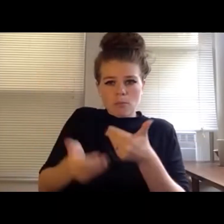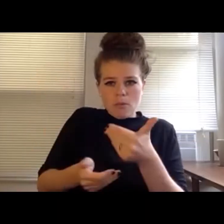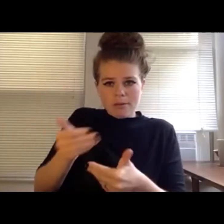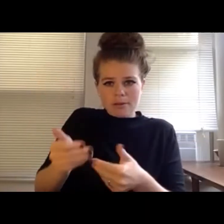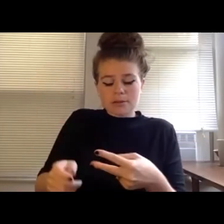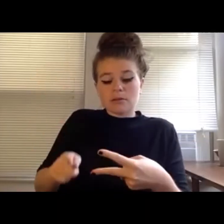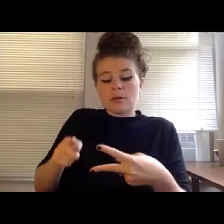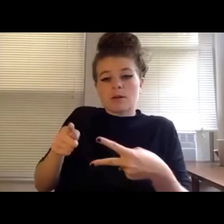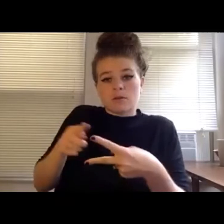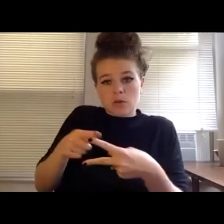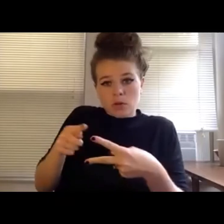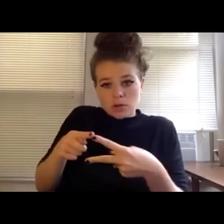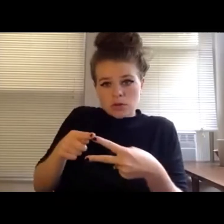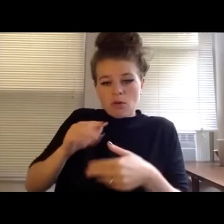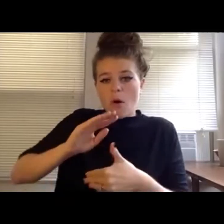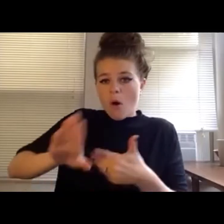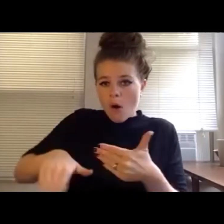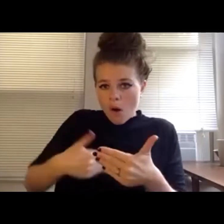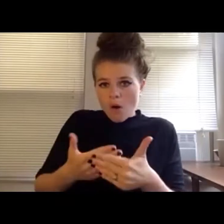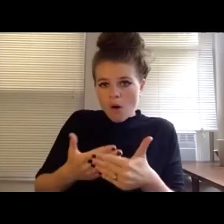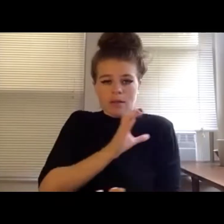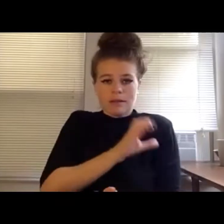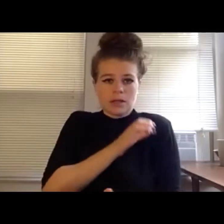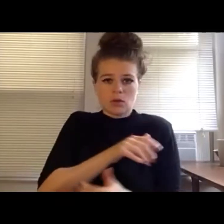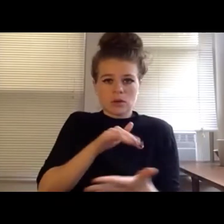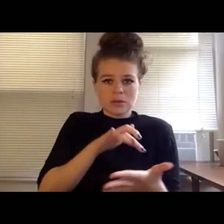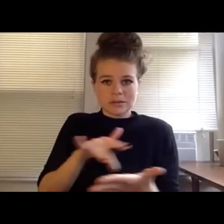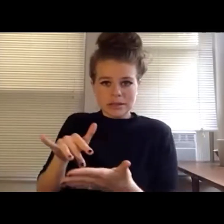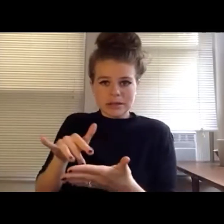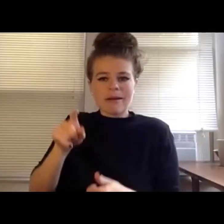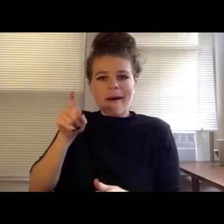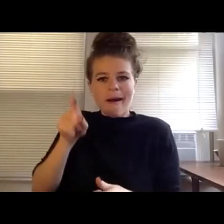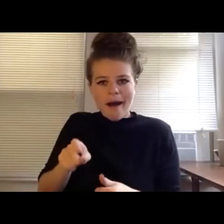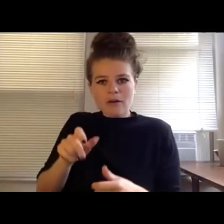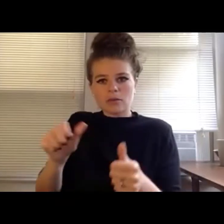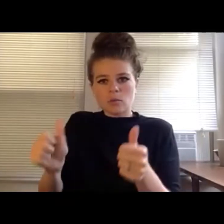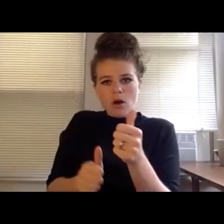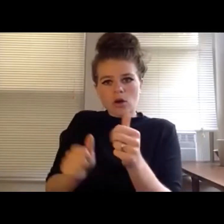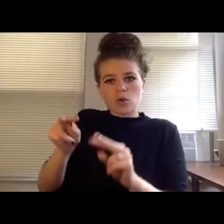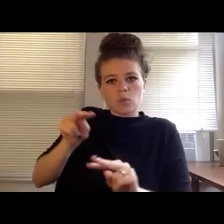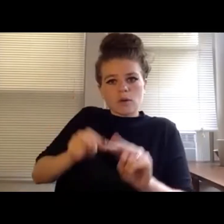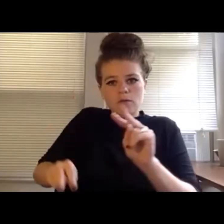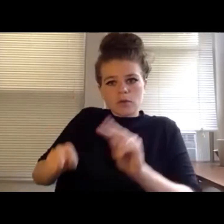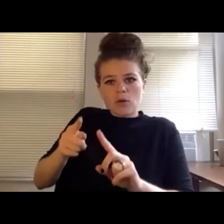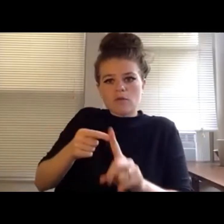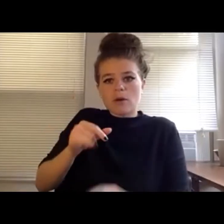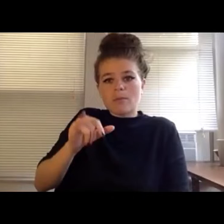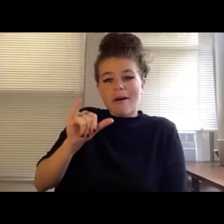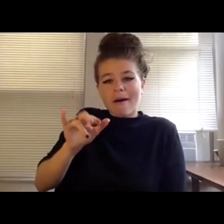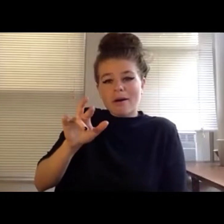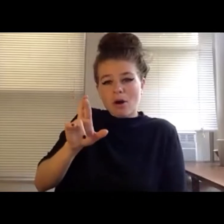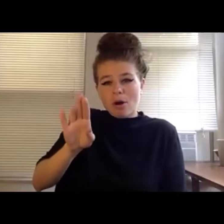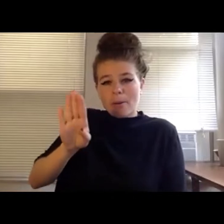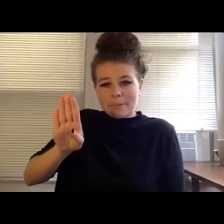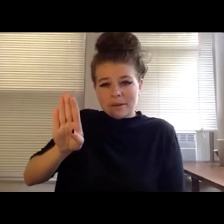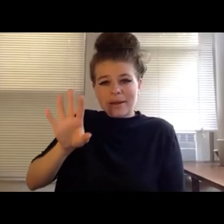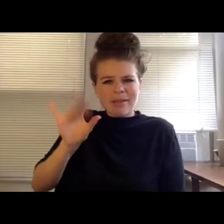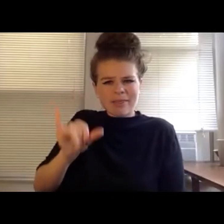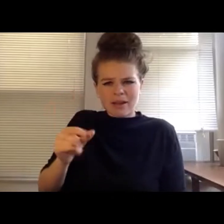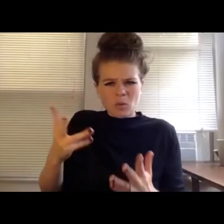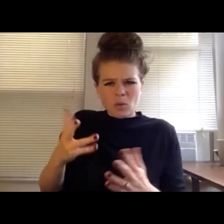first, all clinical studies have to undergo review by what we call IRB. IRB stands